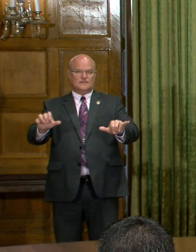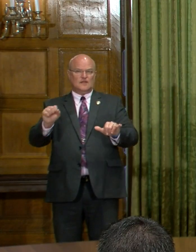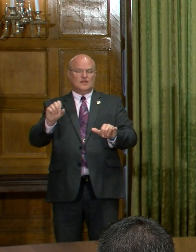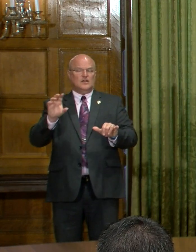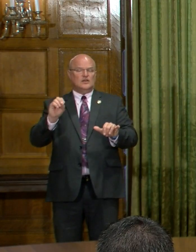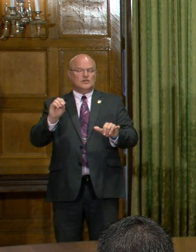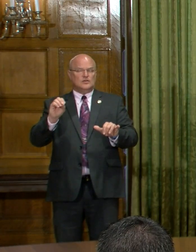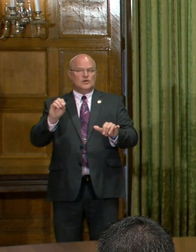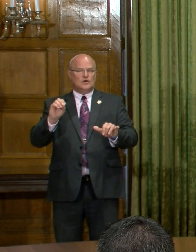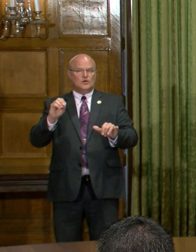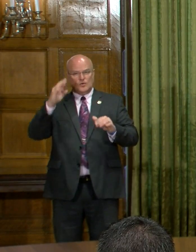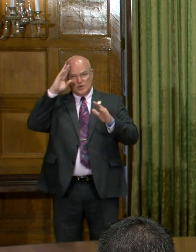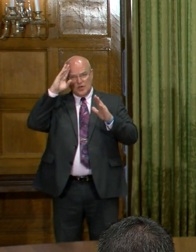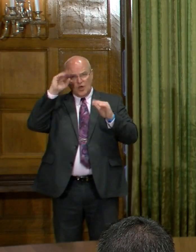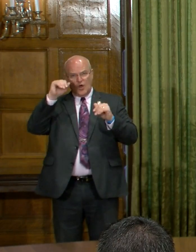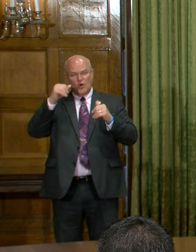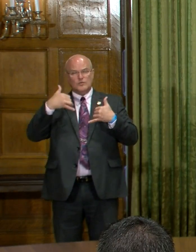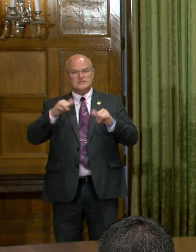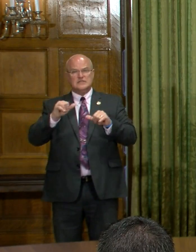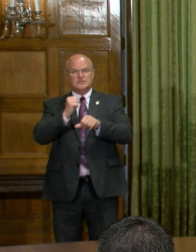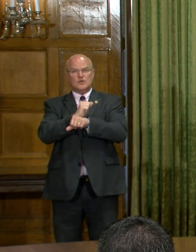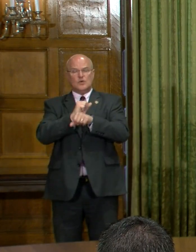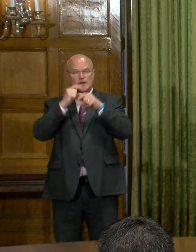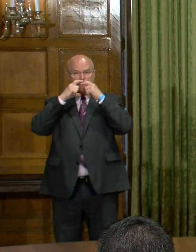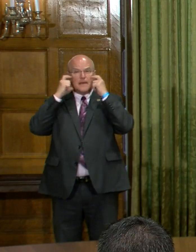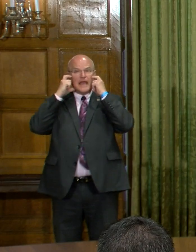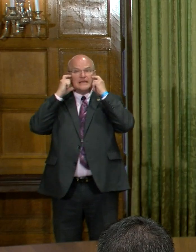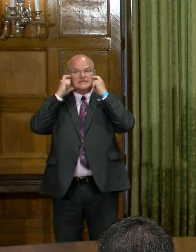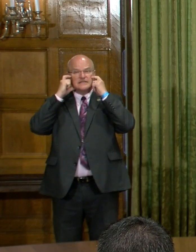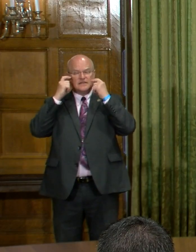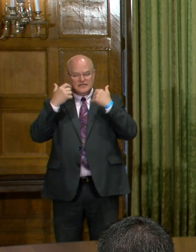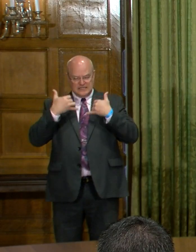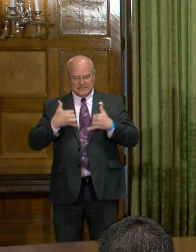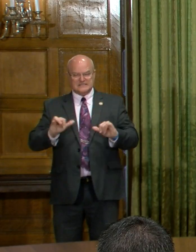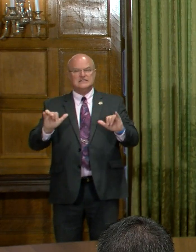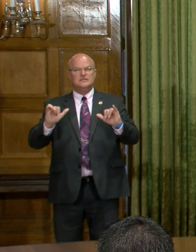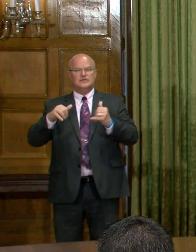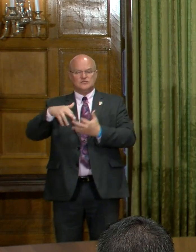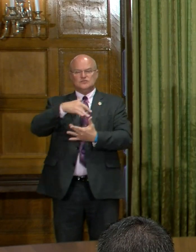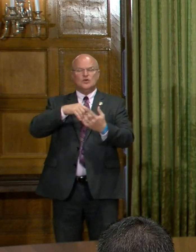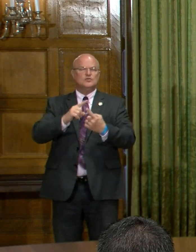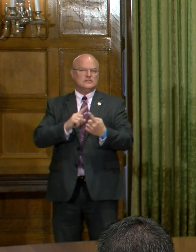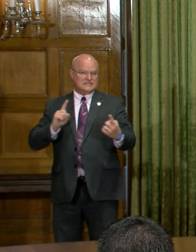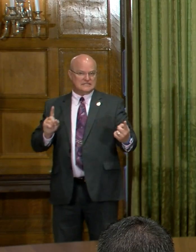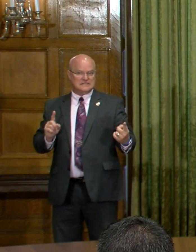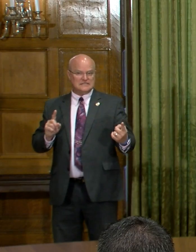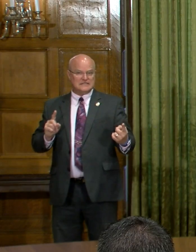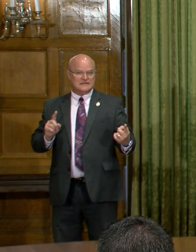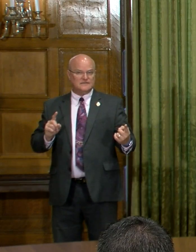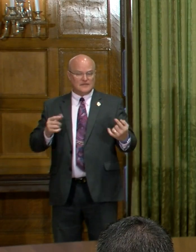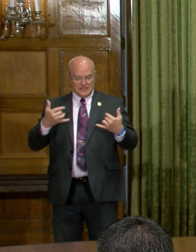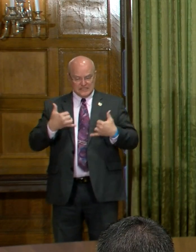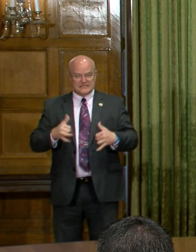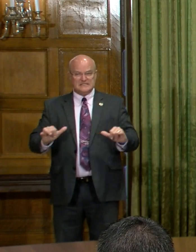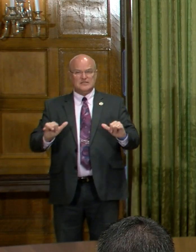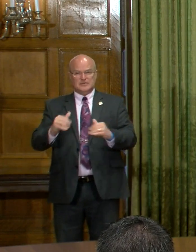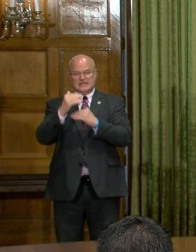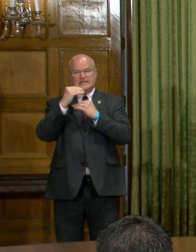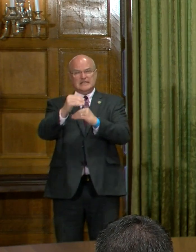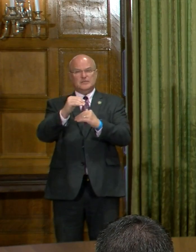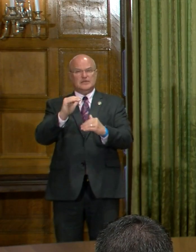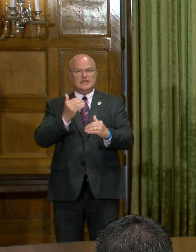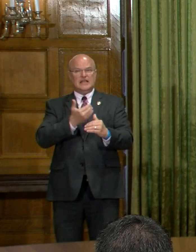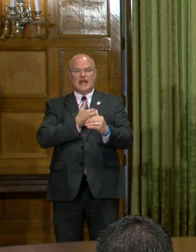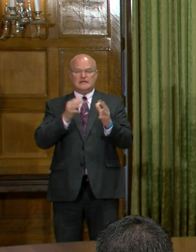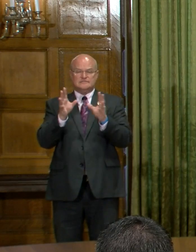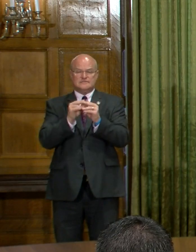So we hope we'll still be wearing masks, we'll still be socially distancing, we'll still be limiting